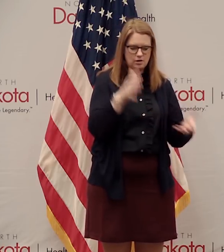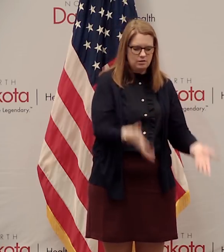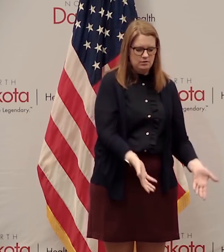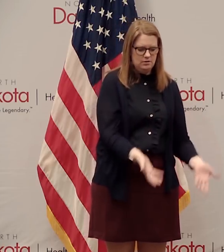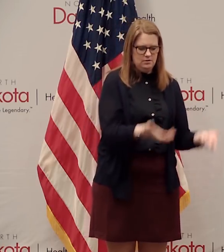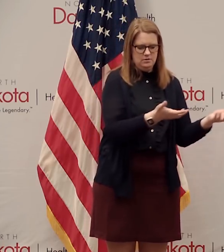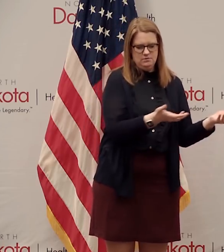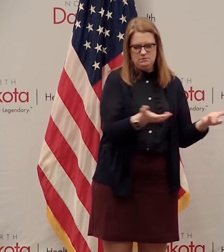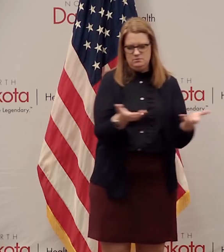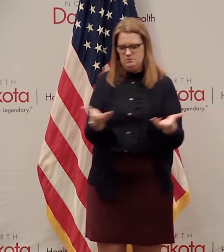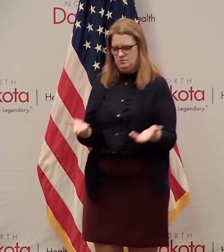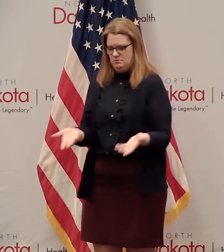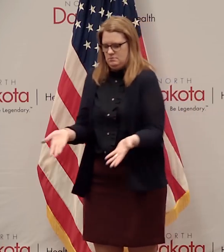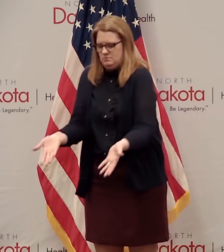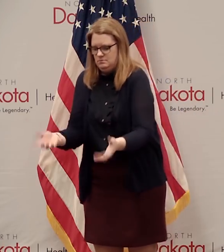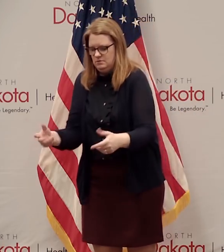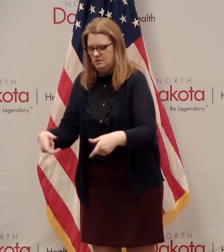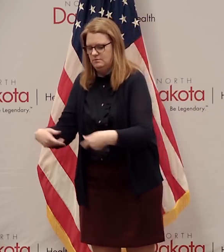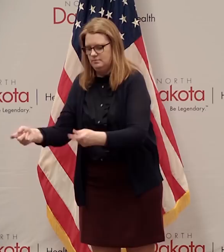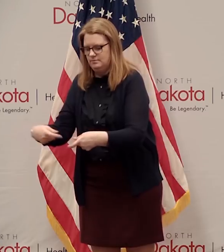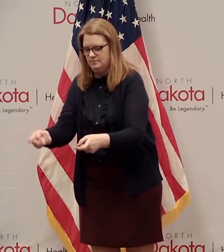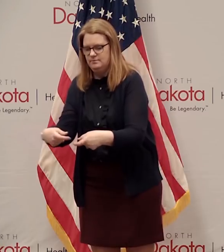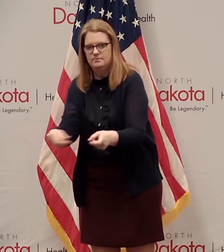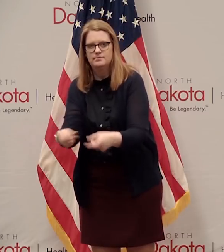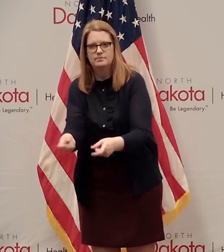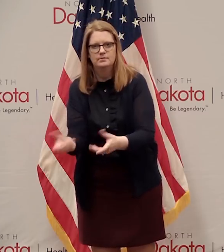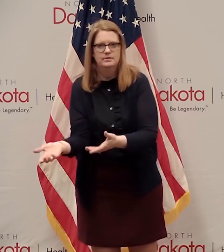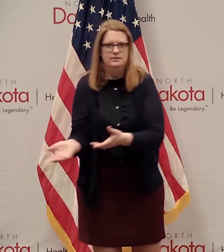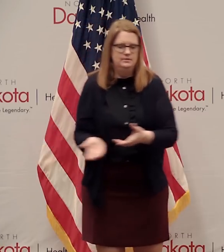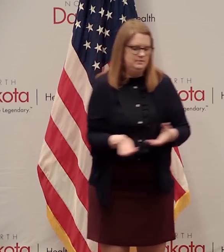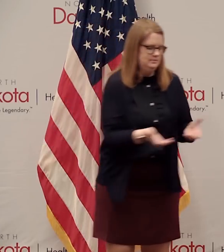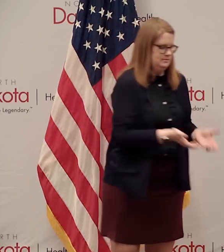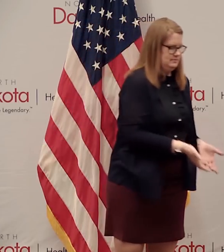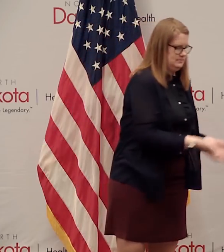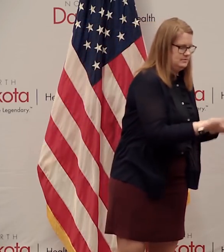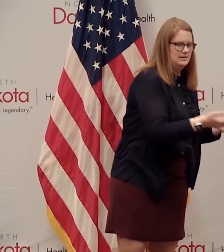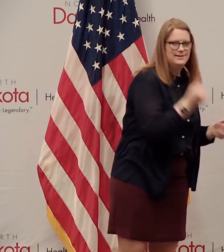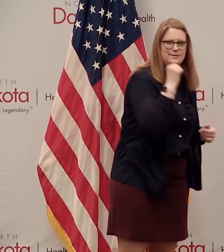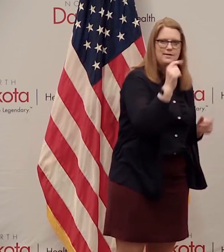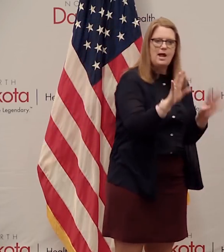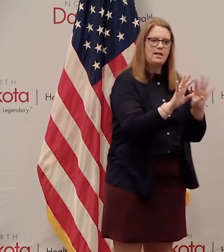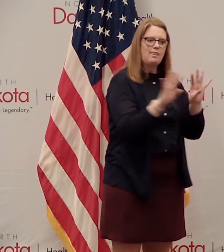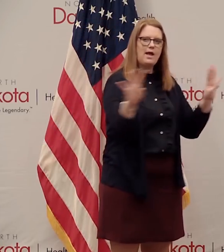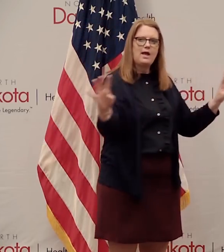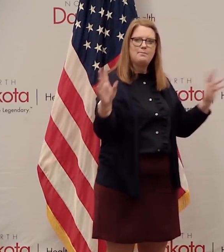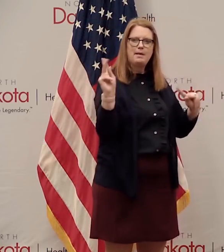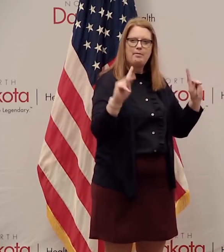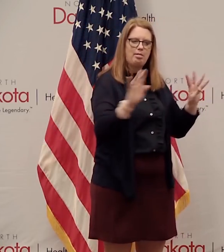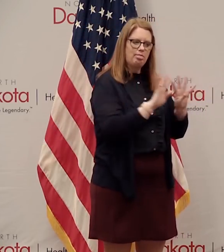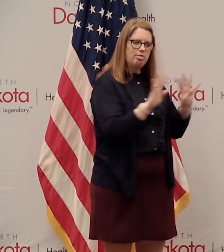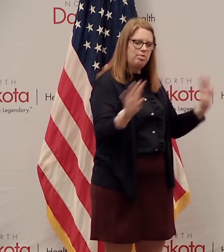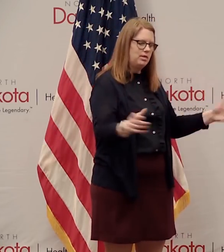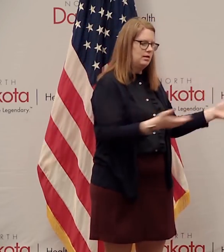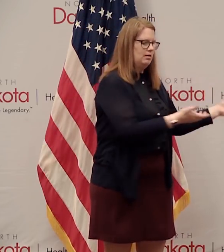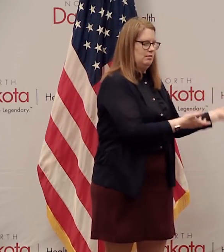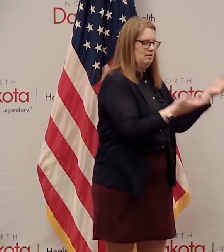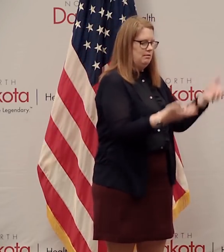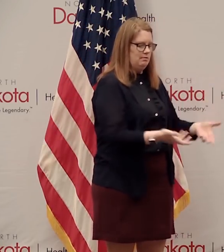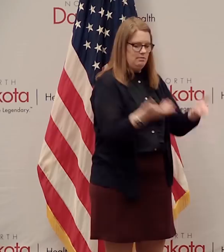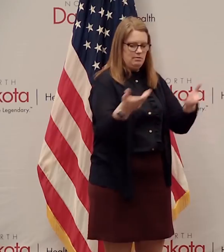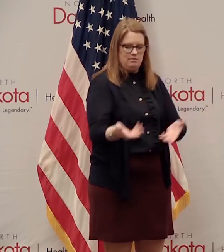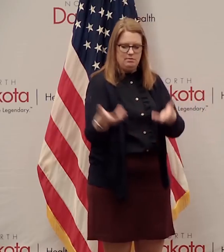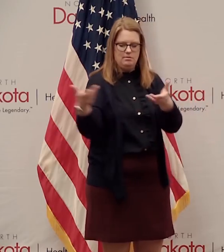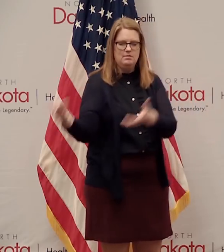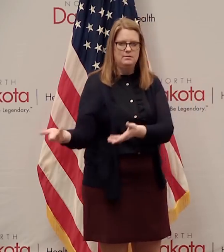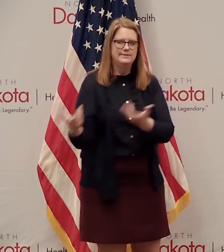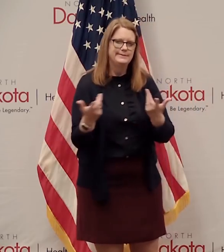stringing bags, handing them directly to one another, on the old sort of bucket brigade approach. That would, all those things would be a smart way to